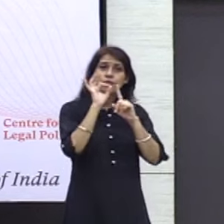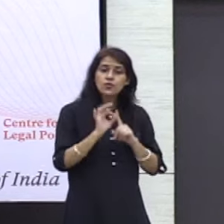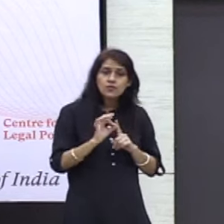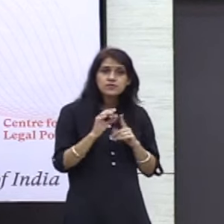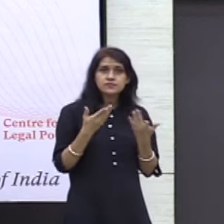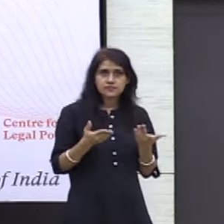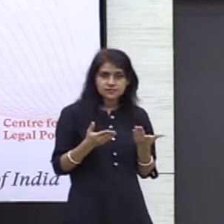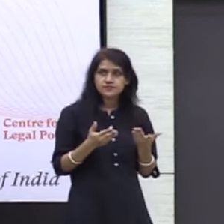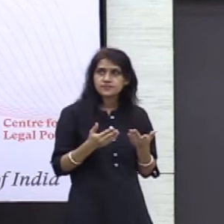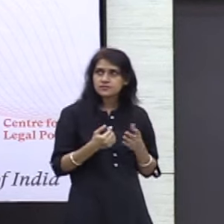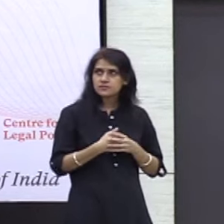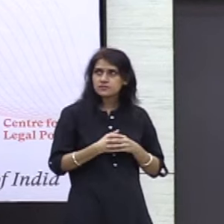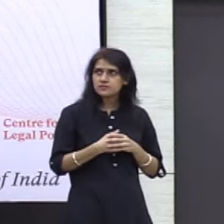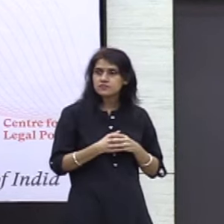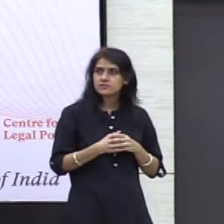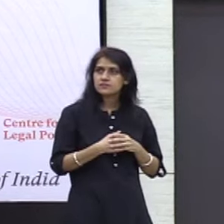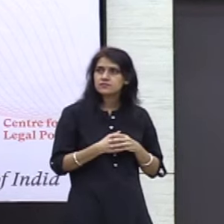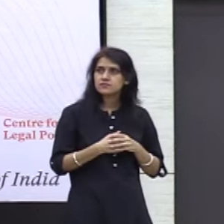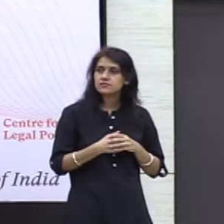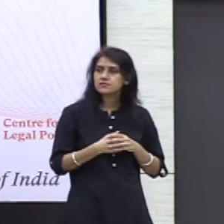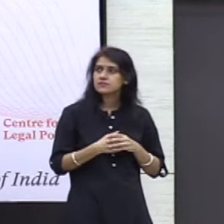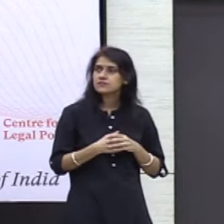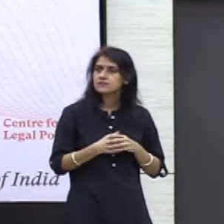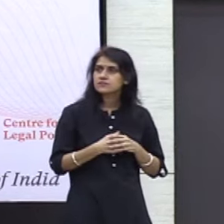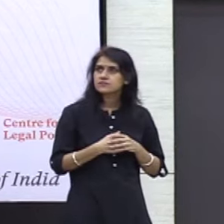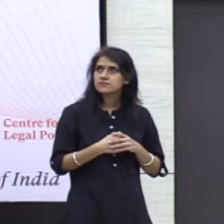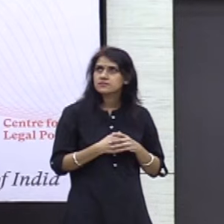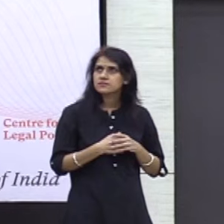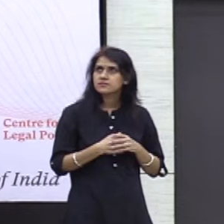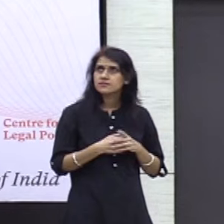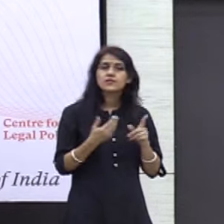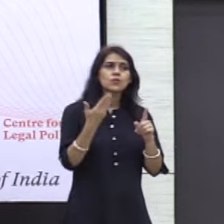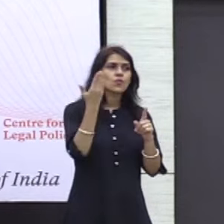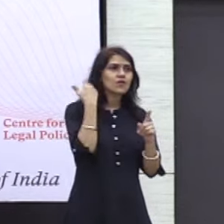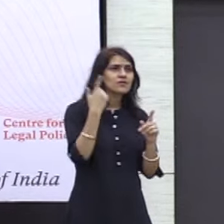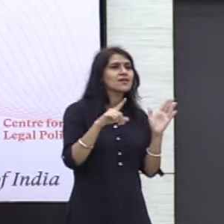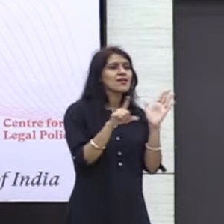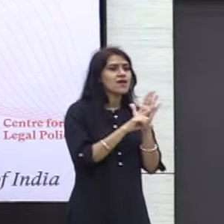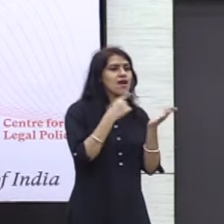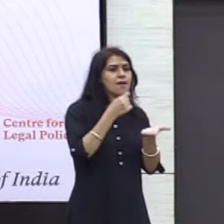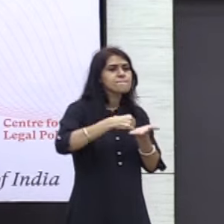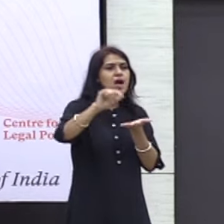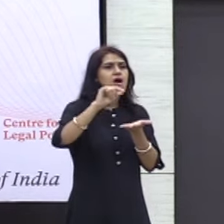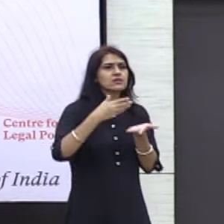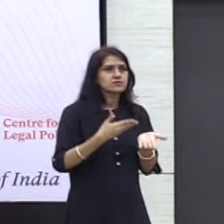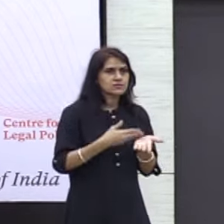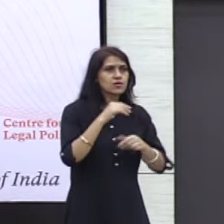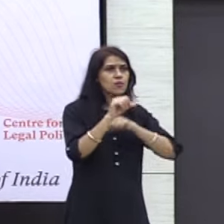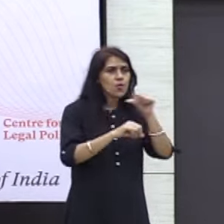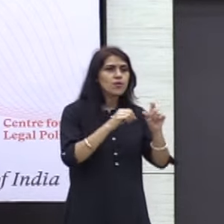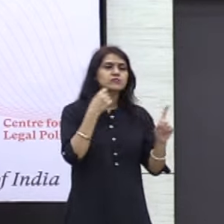key like-minded lawyers and passed the legislation despite